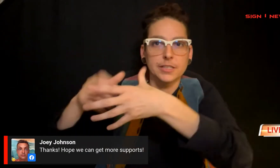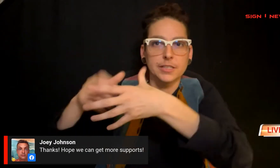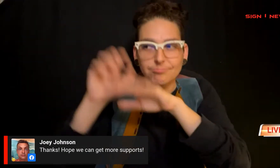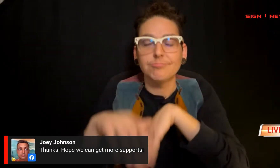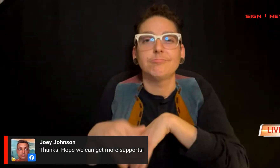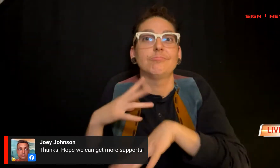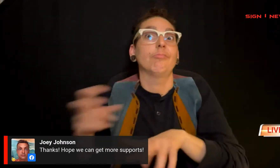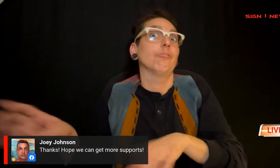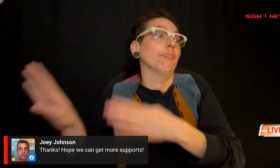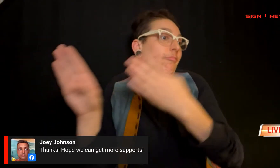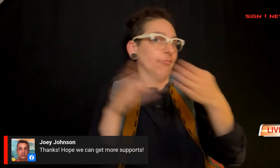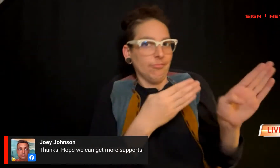in the video department.